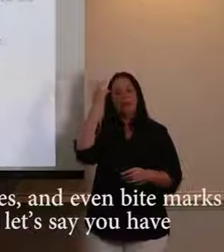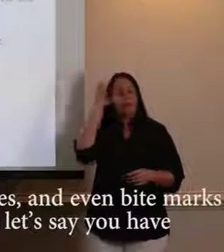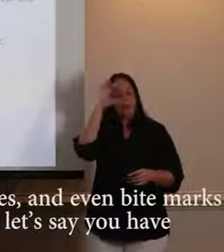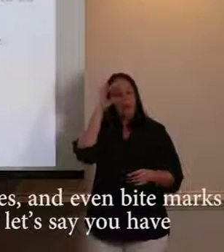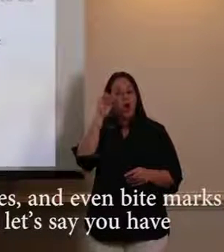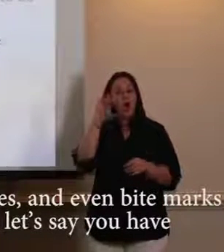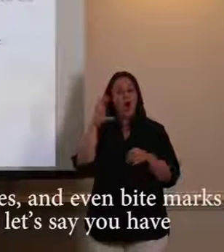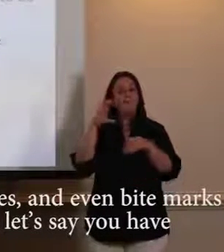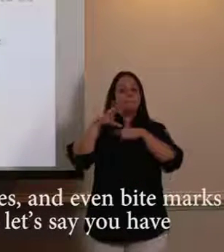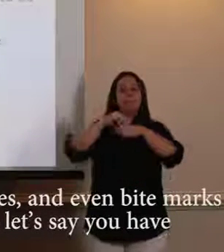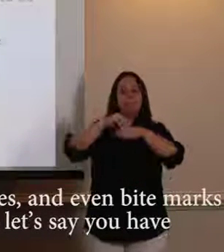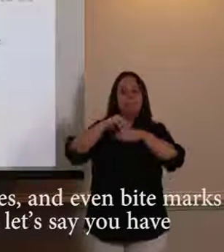are something to look out for.